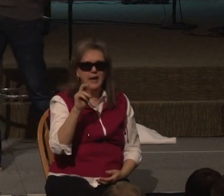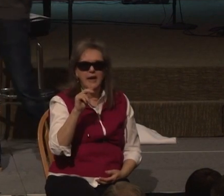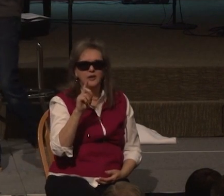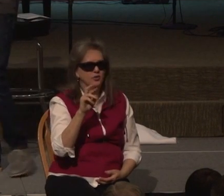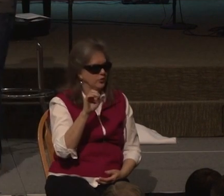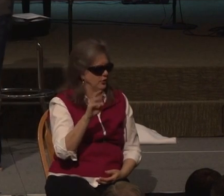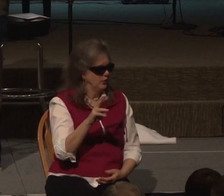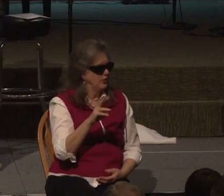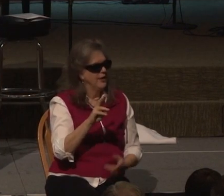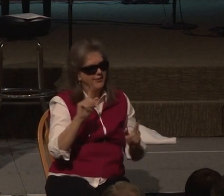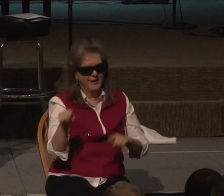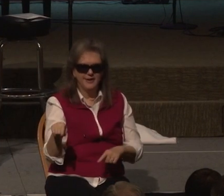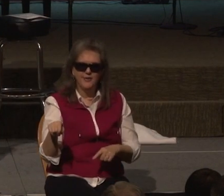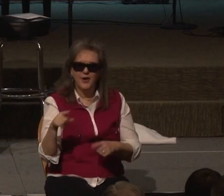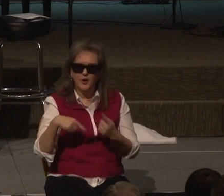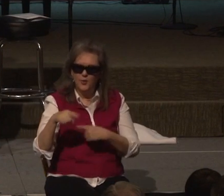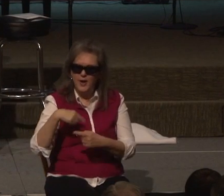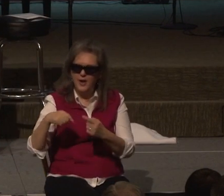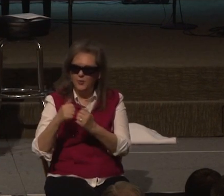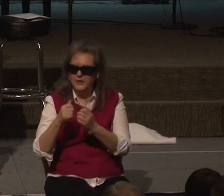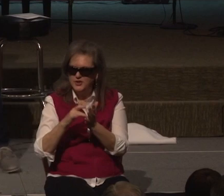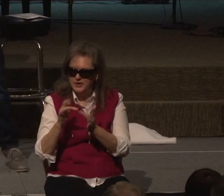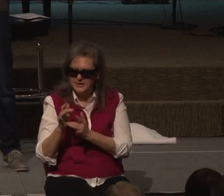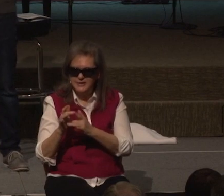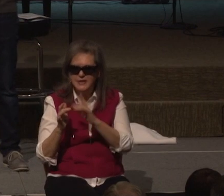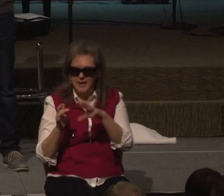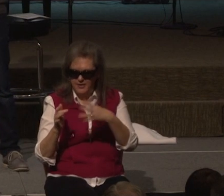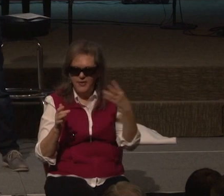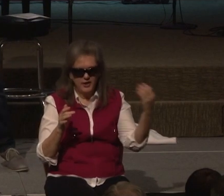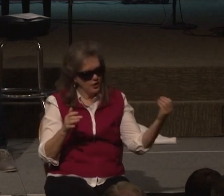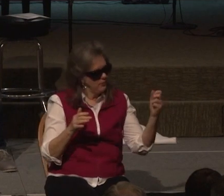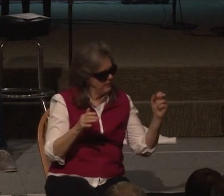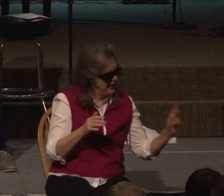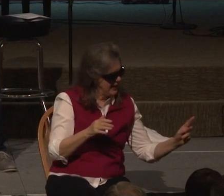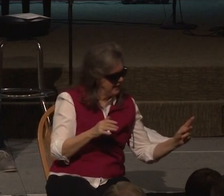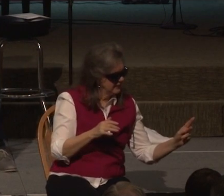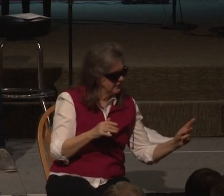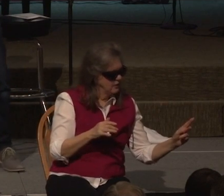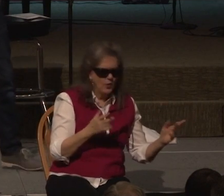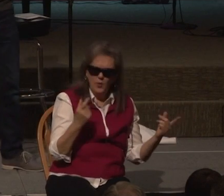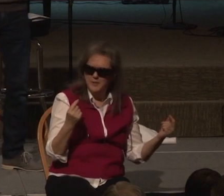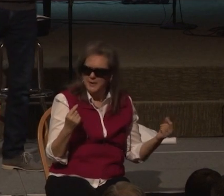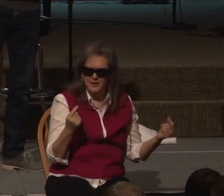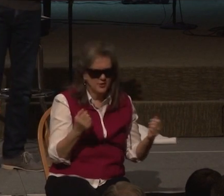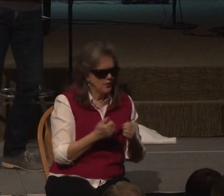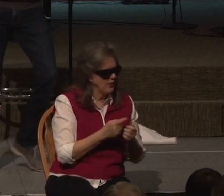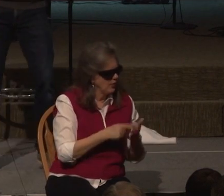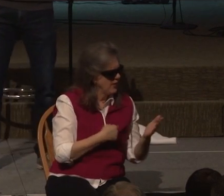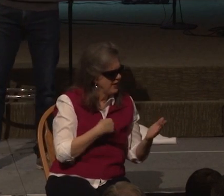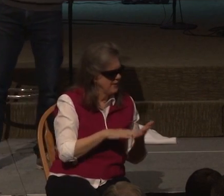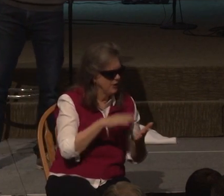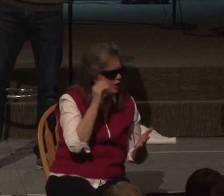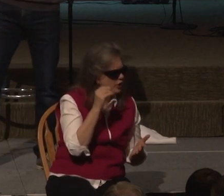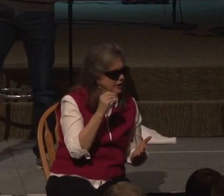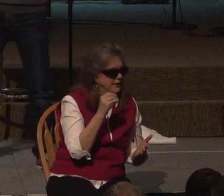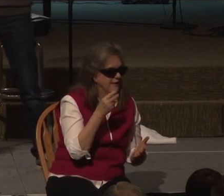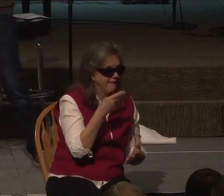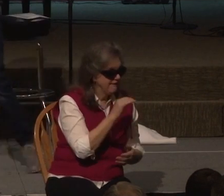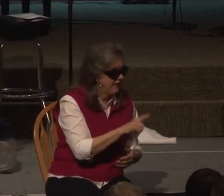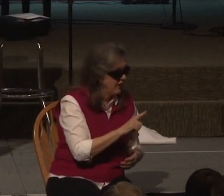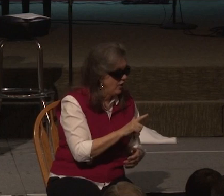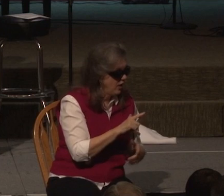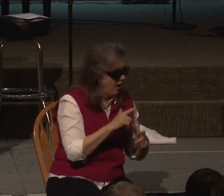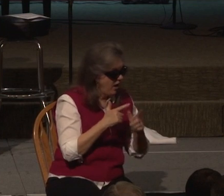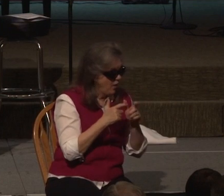right? After they come and hang out with Jesus, they go and they're going back and they're, what am I going to do with this, right? I mean, you could just see Philip